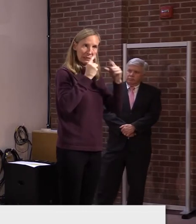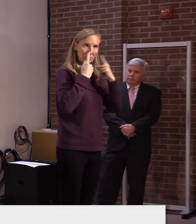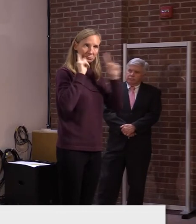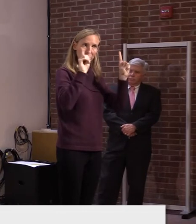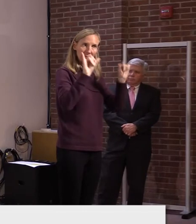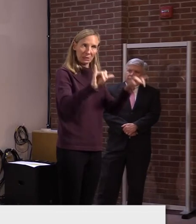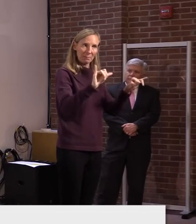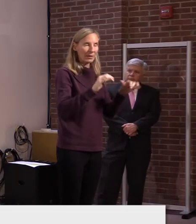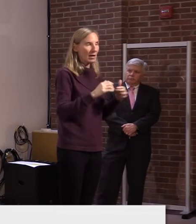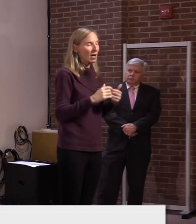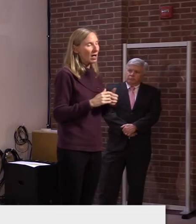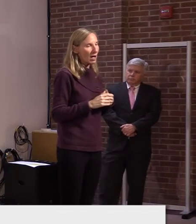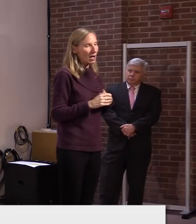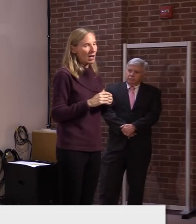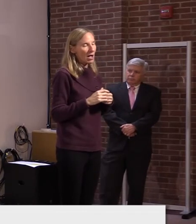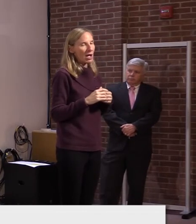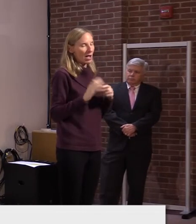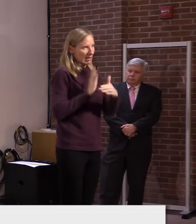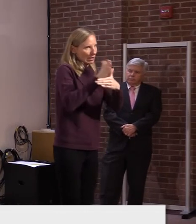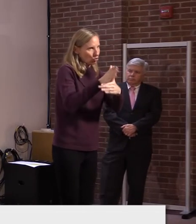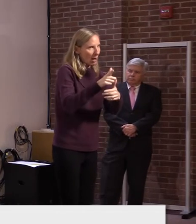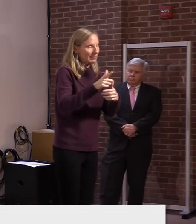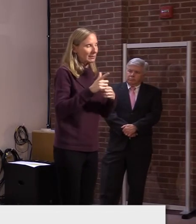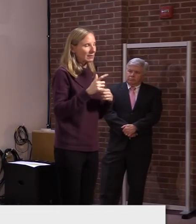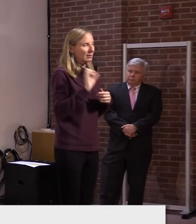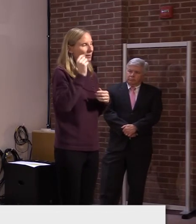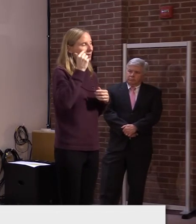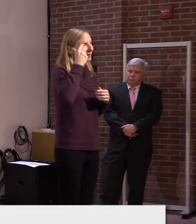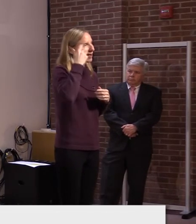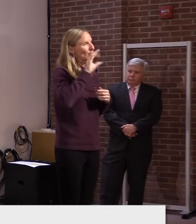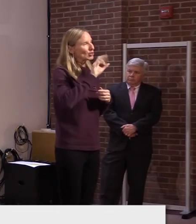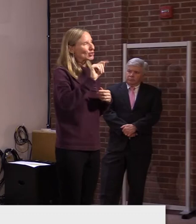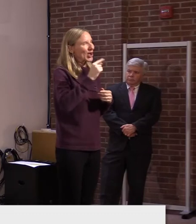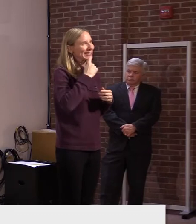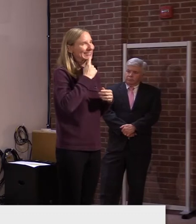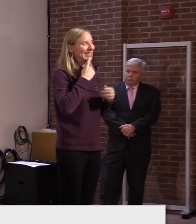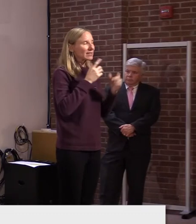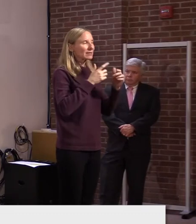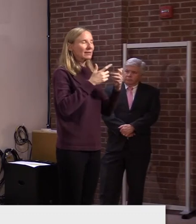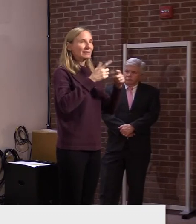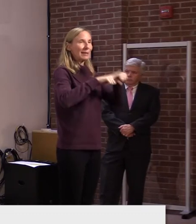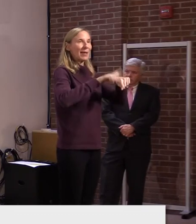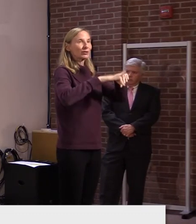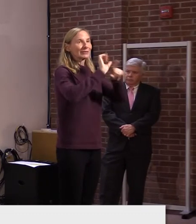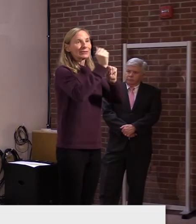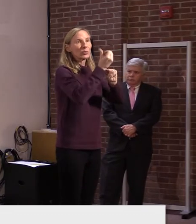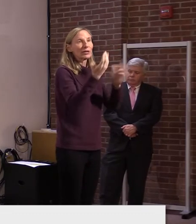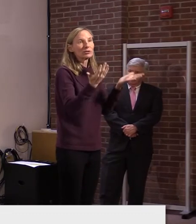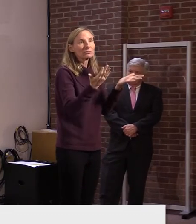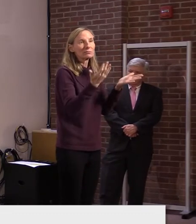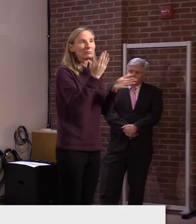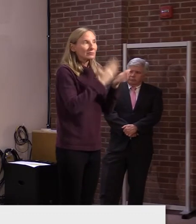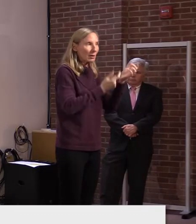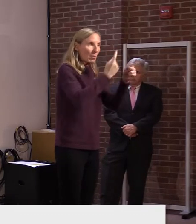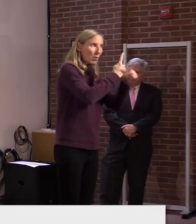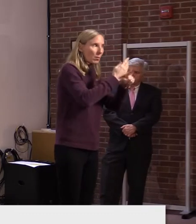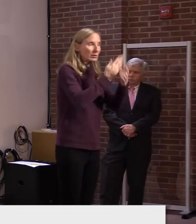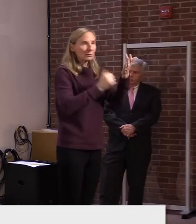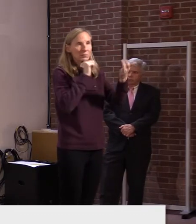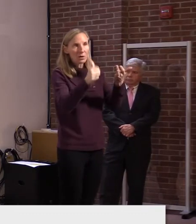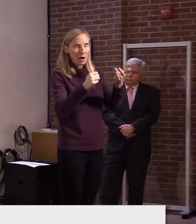a similar? I think wearing a mask in certain conditions is appropriate. I mean, if you're in an